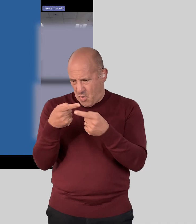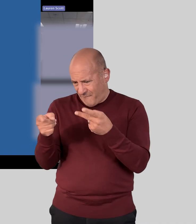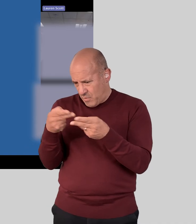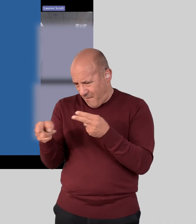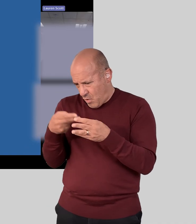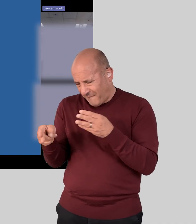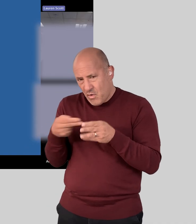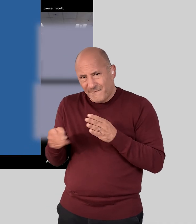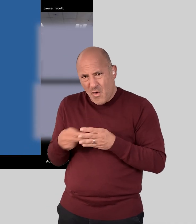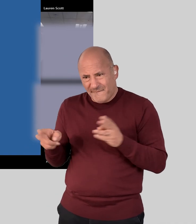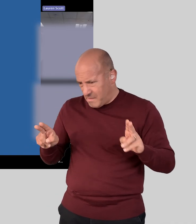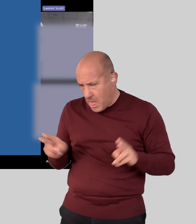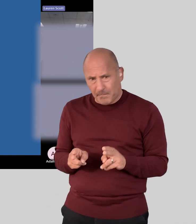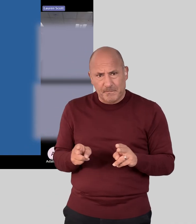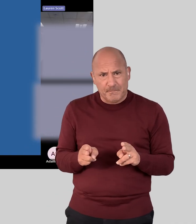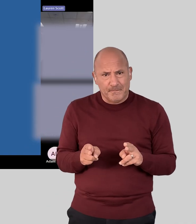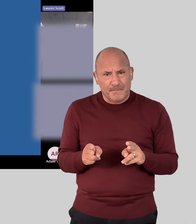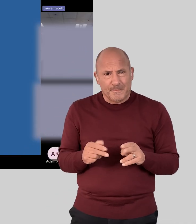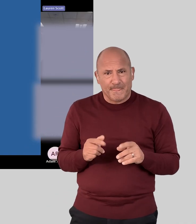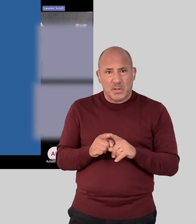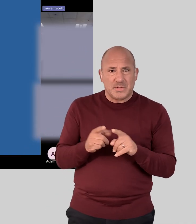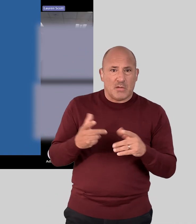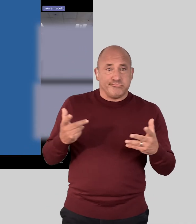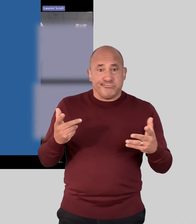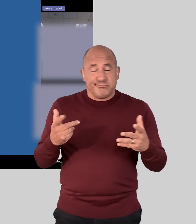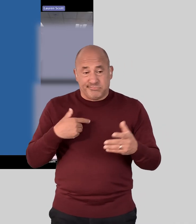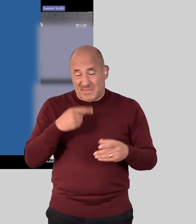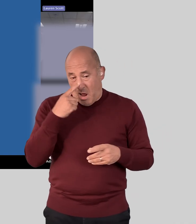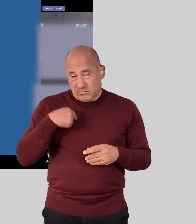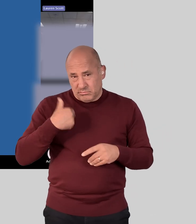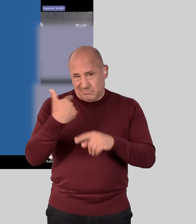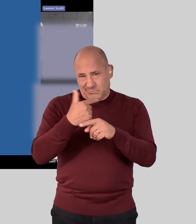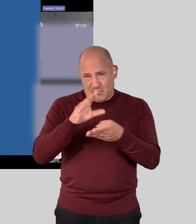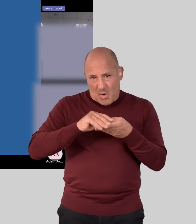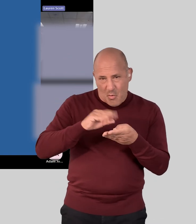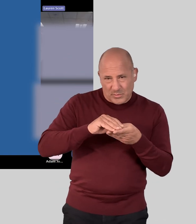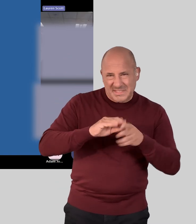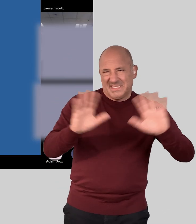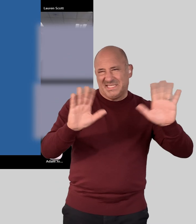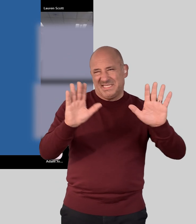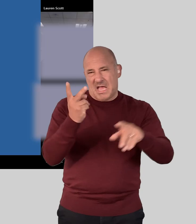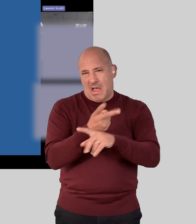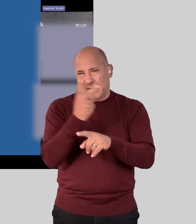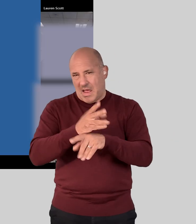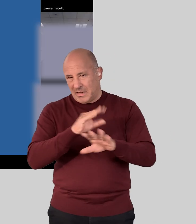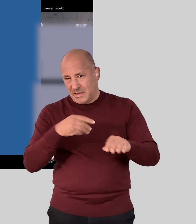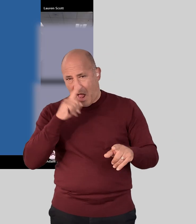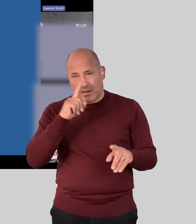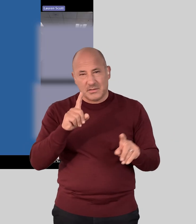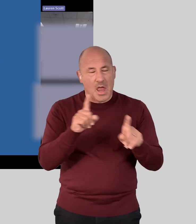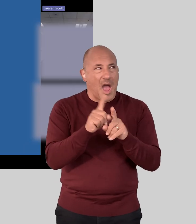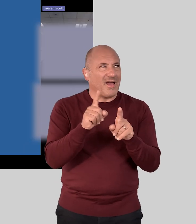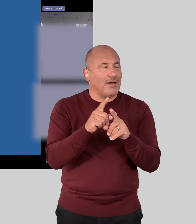eliminate so many of those aspects. And also like you can